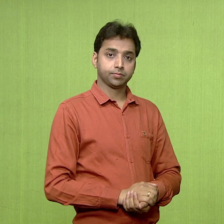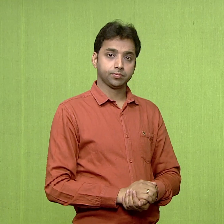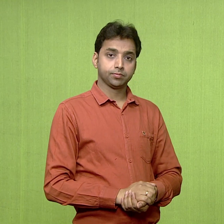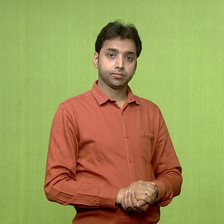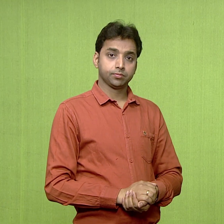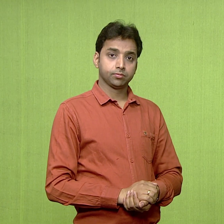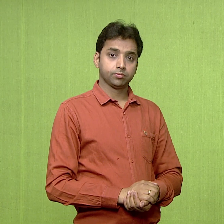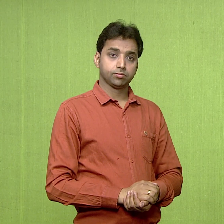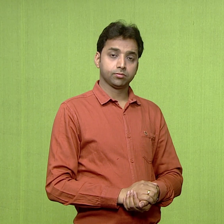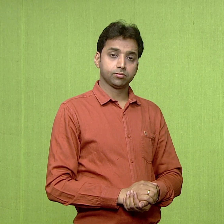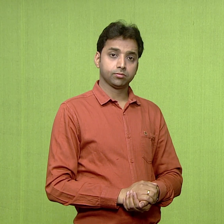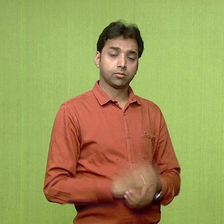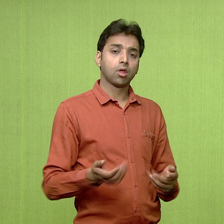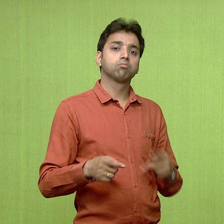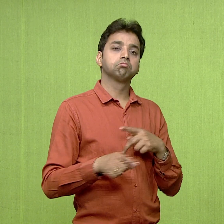Our trade flourished.